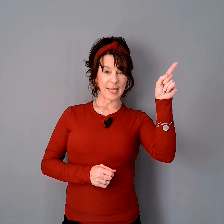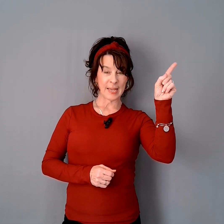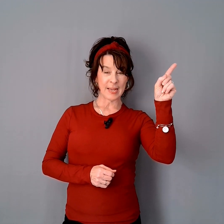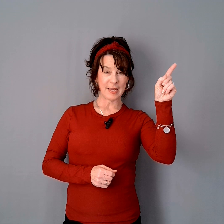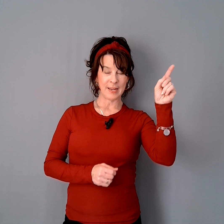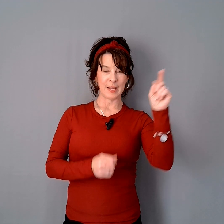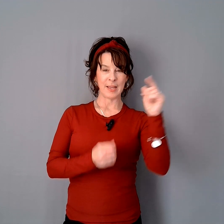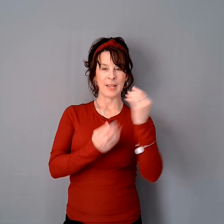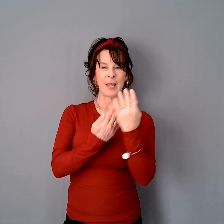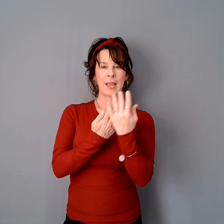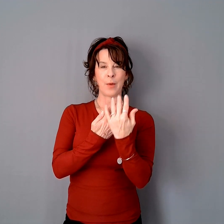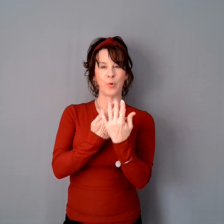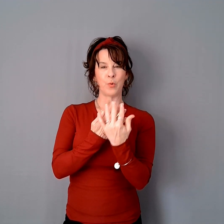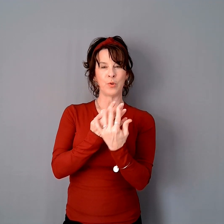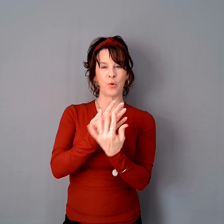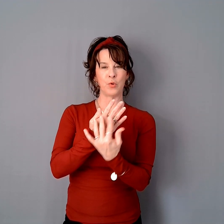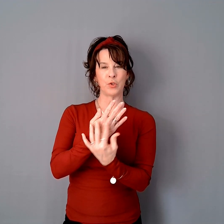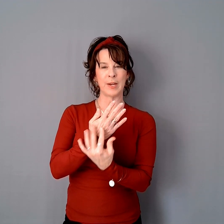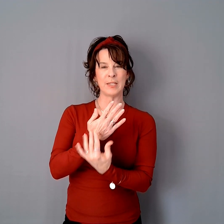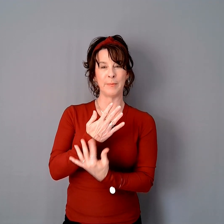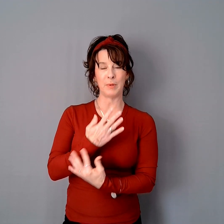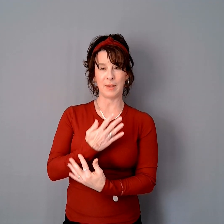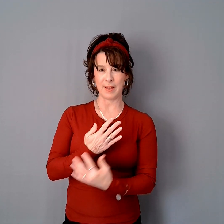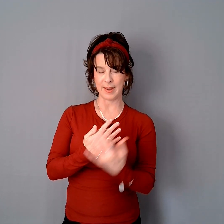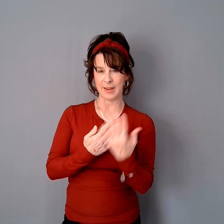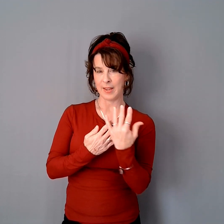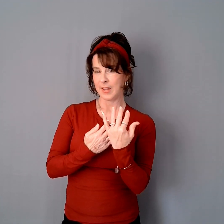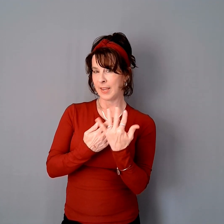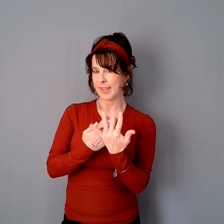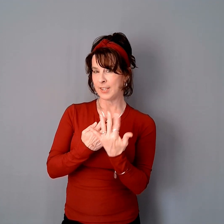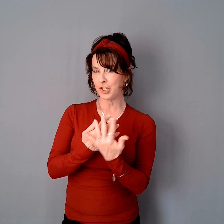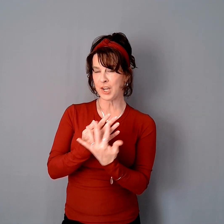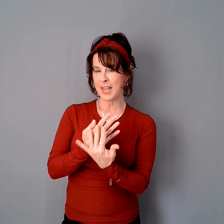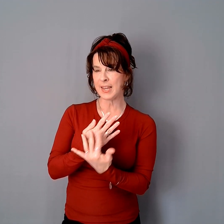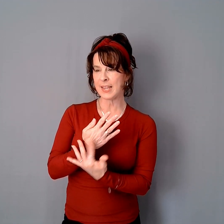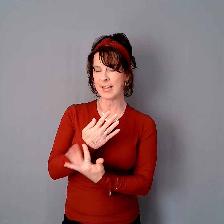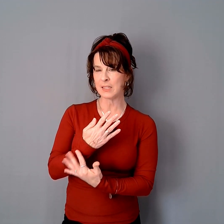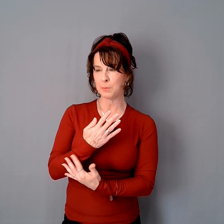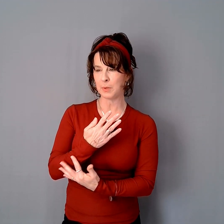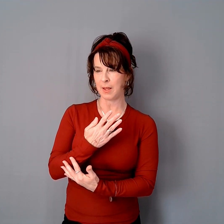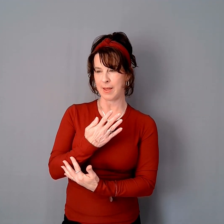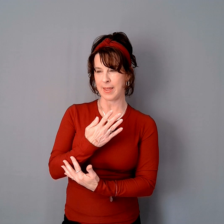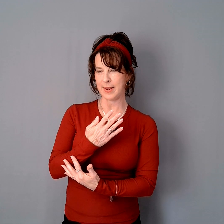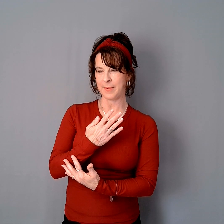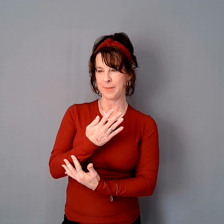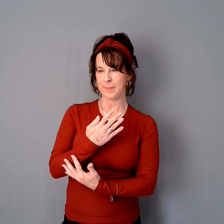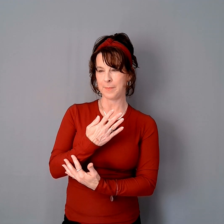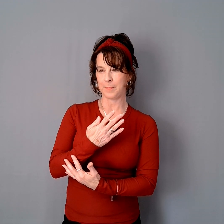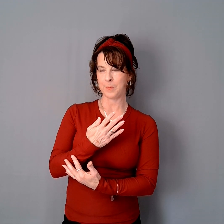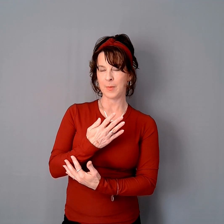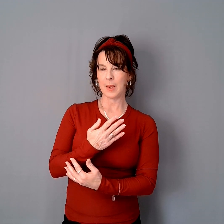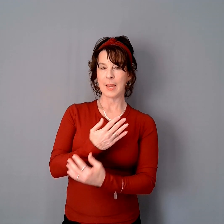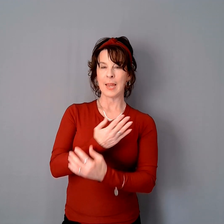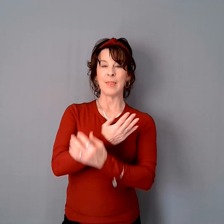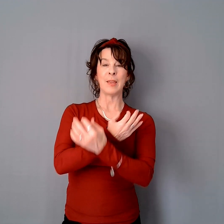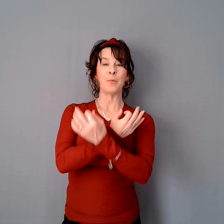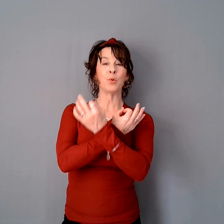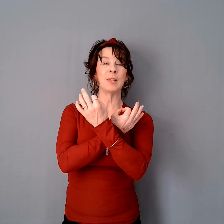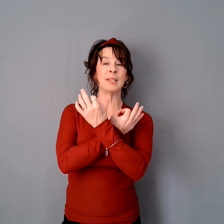He, and we're going to go straight to blood. He shed his blood. And then we're going to